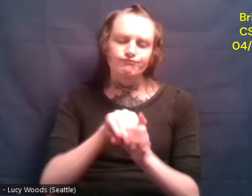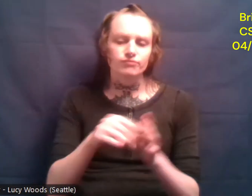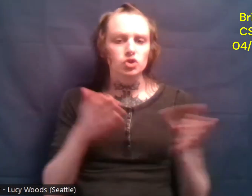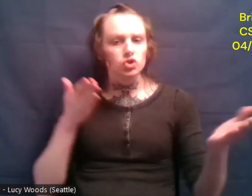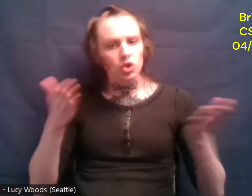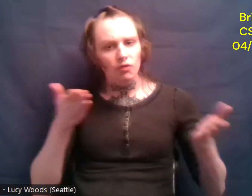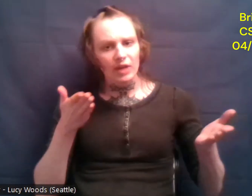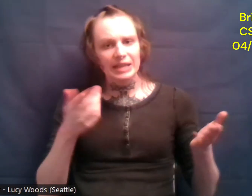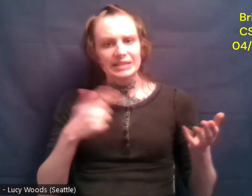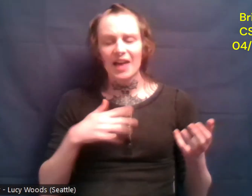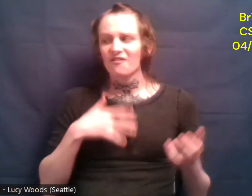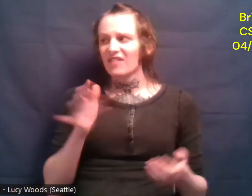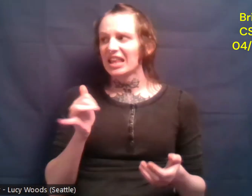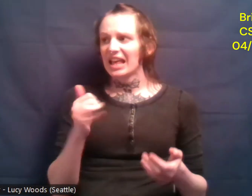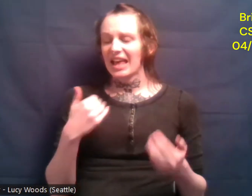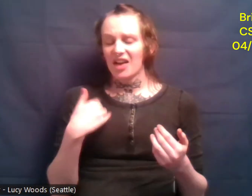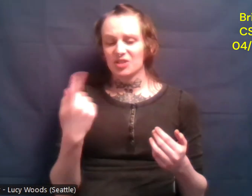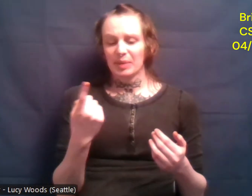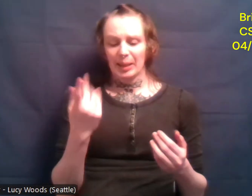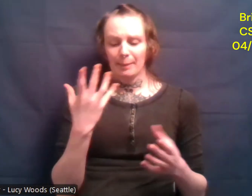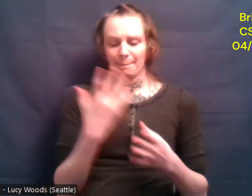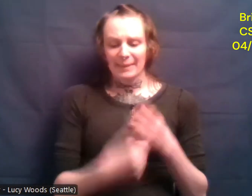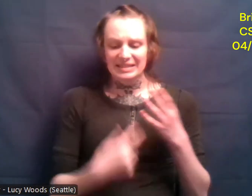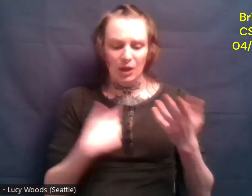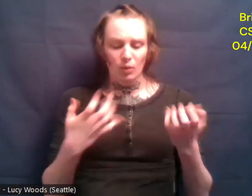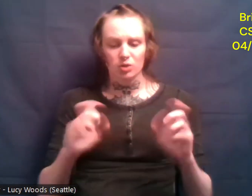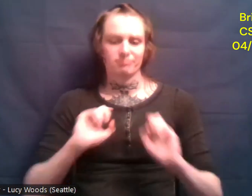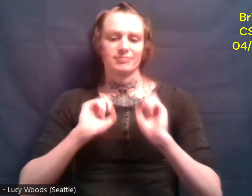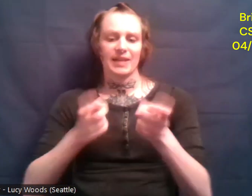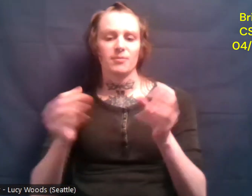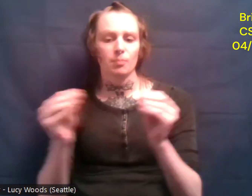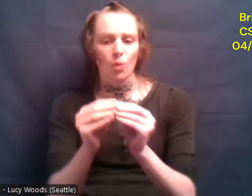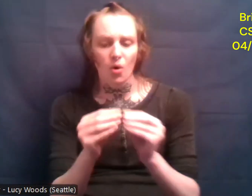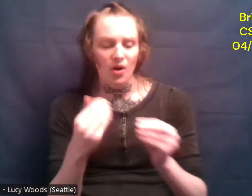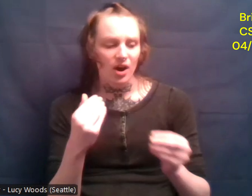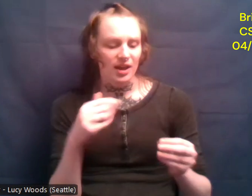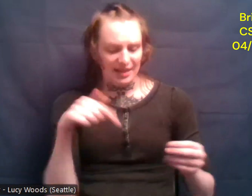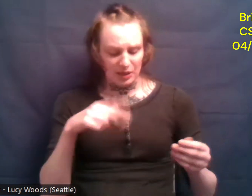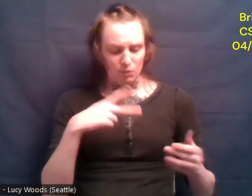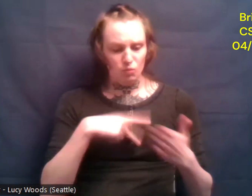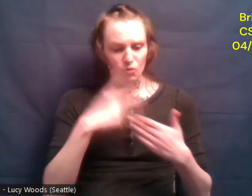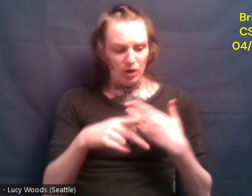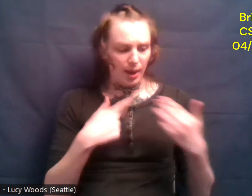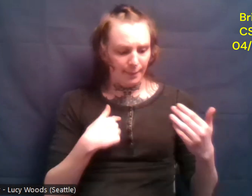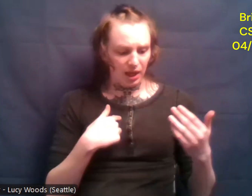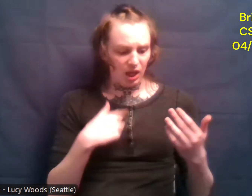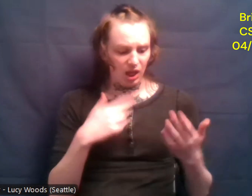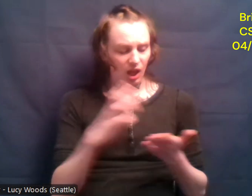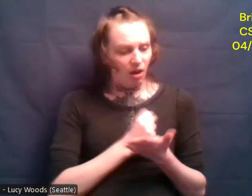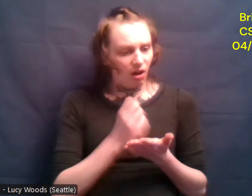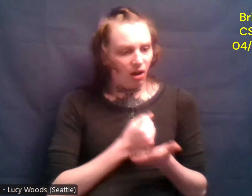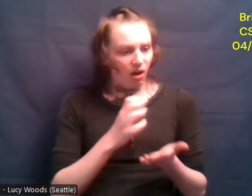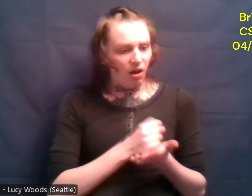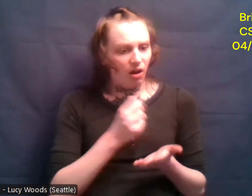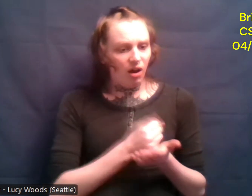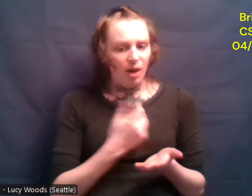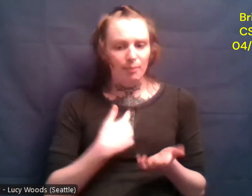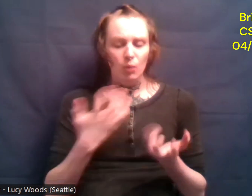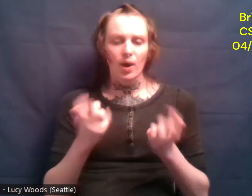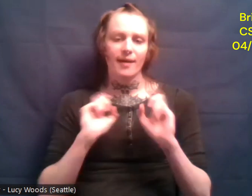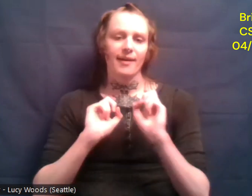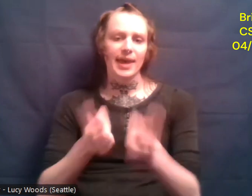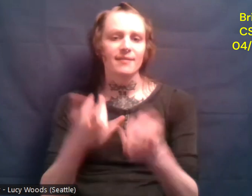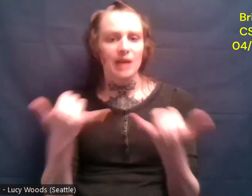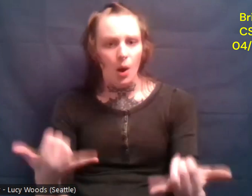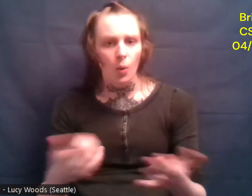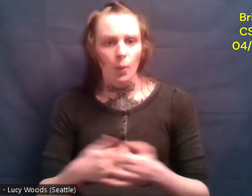And all of the things this program has given to me, like what am I giving back, you know? So I joined around this time last year, actually.